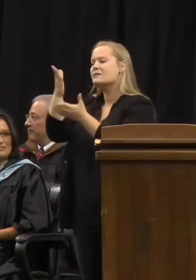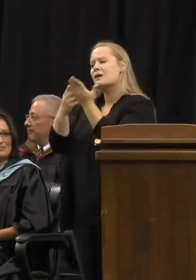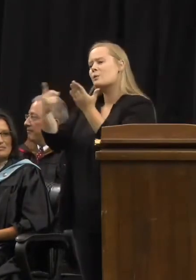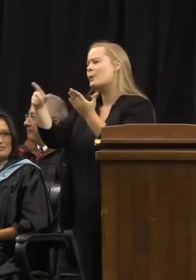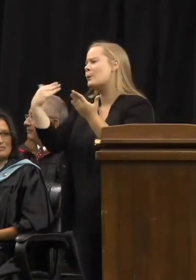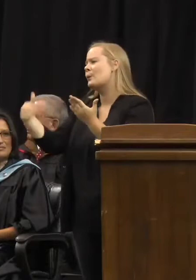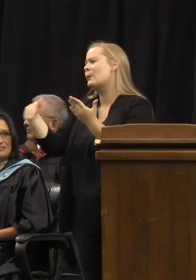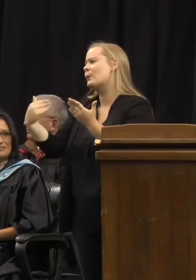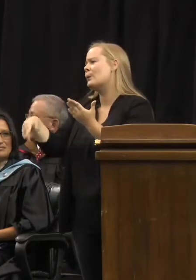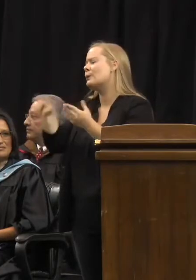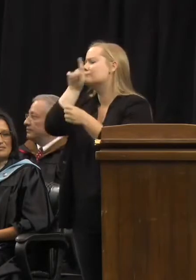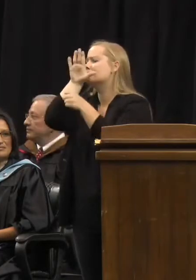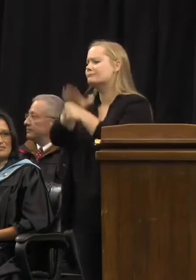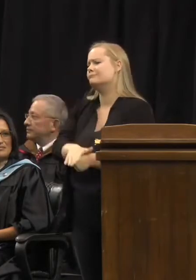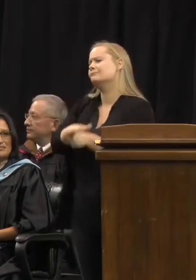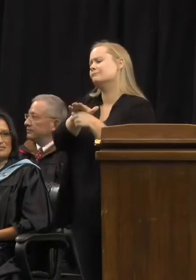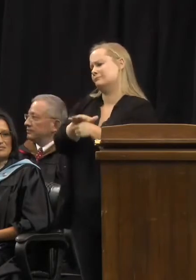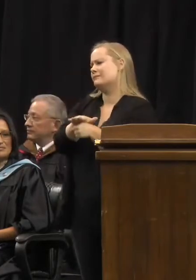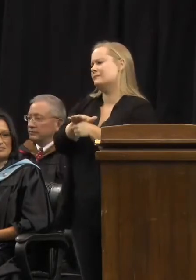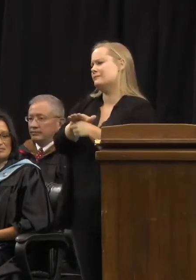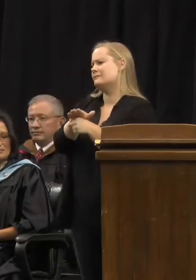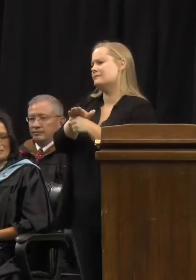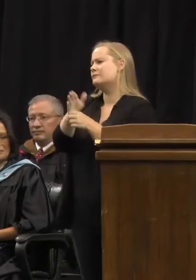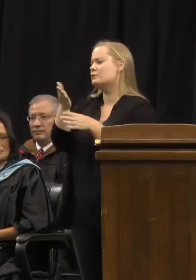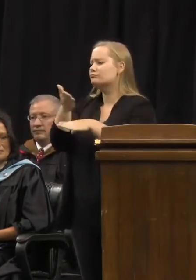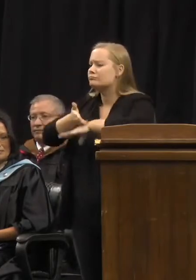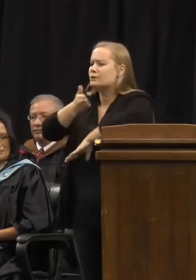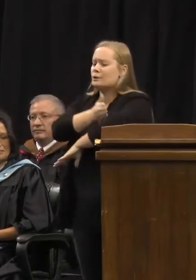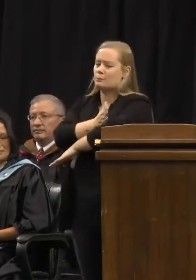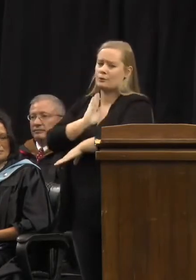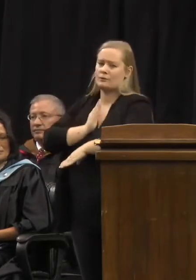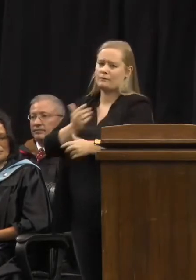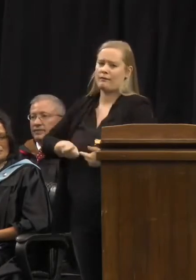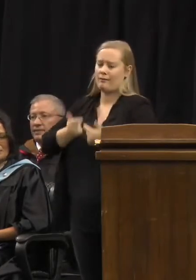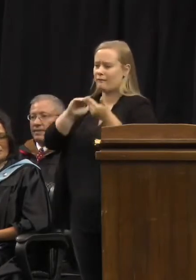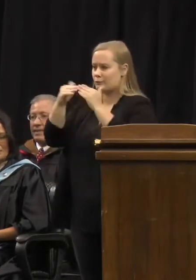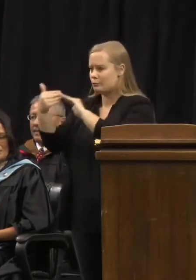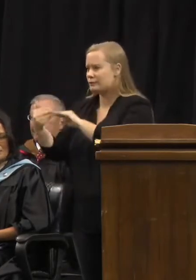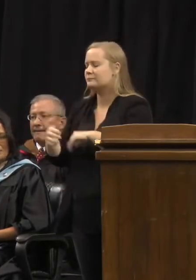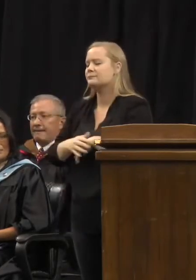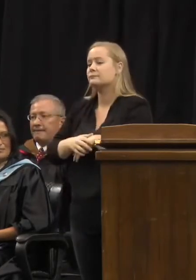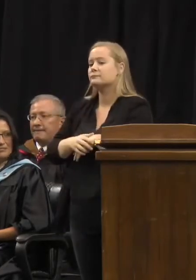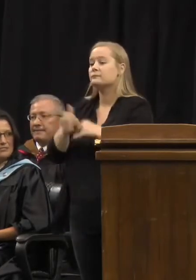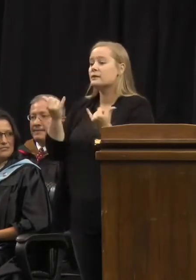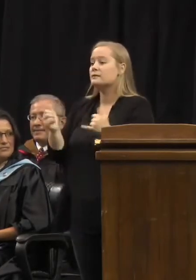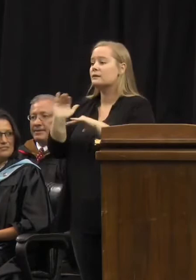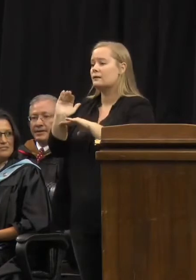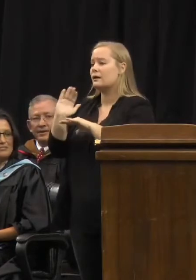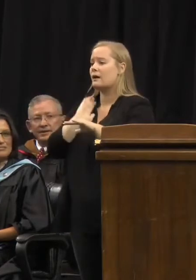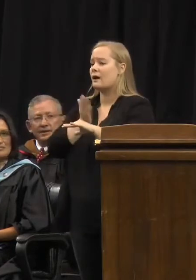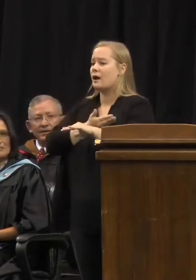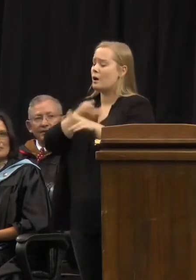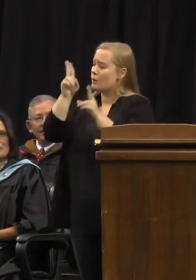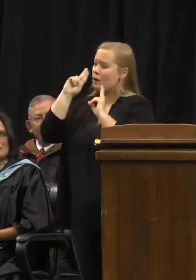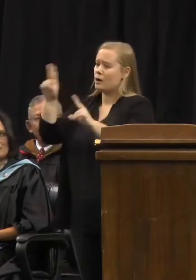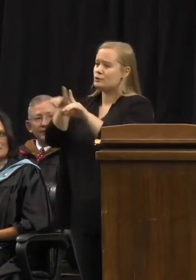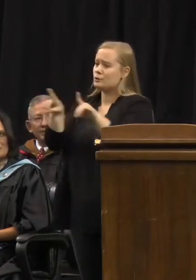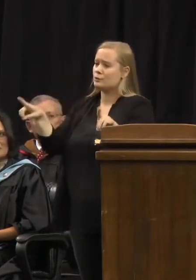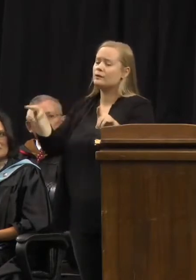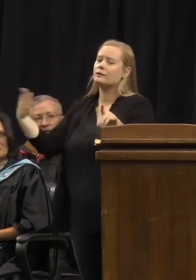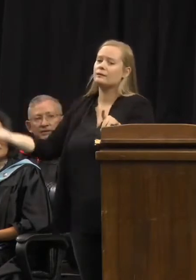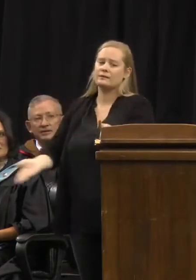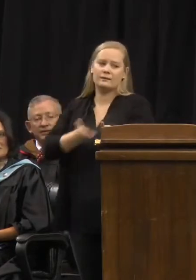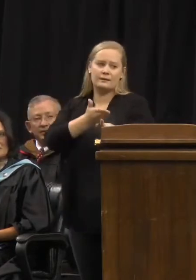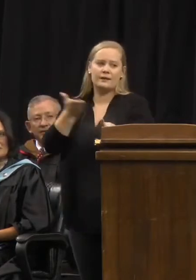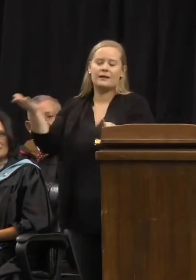who is truly committed to improving the quality of life of our community. Tonight, our outstanding degree recipient will be